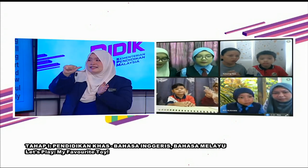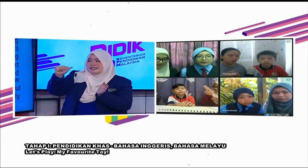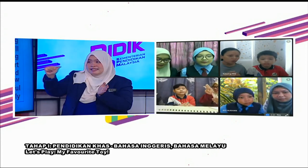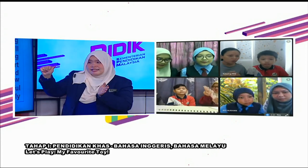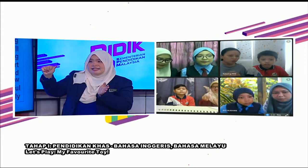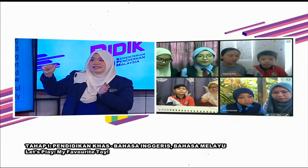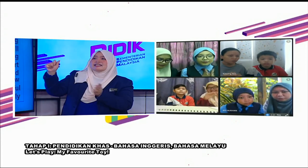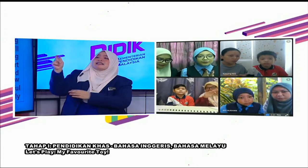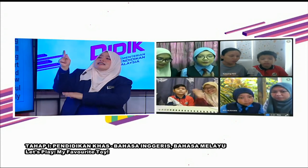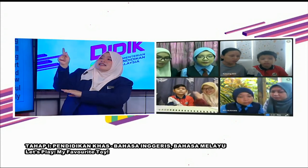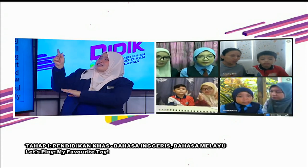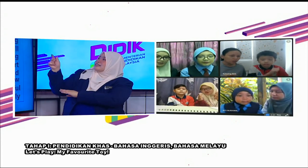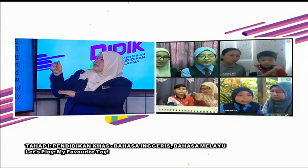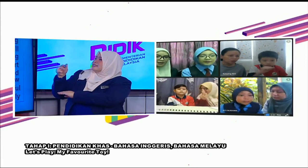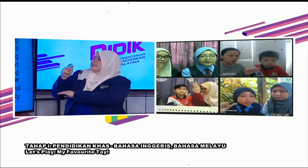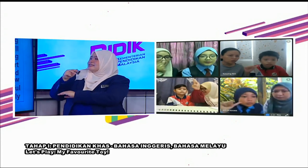This is a.